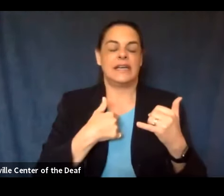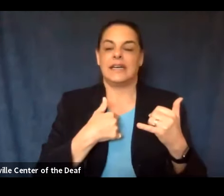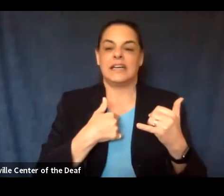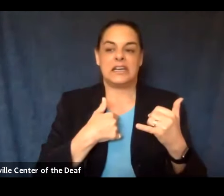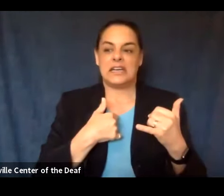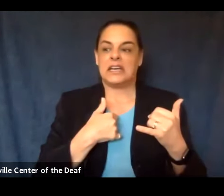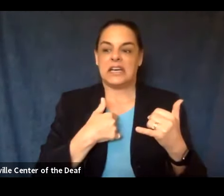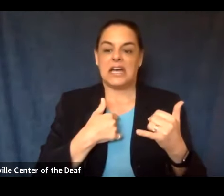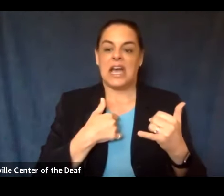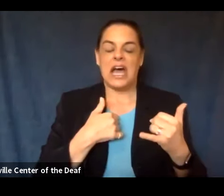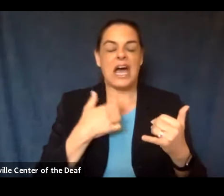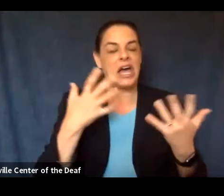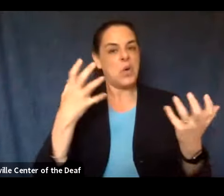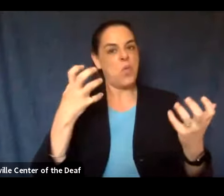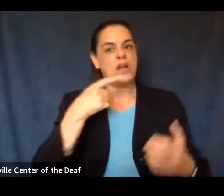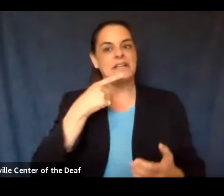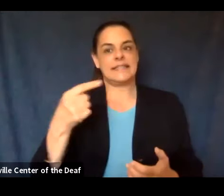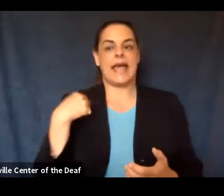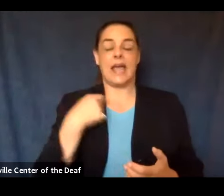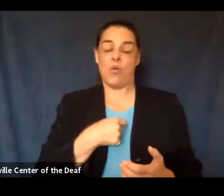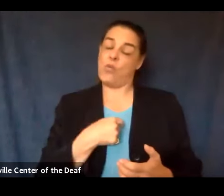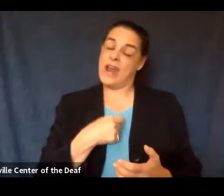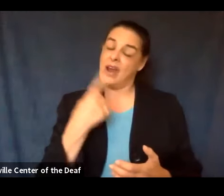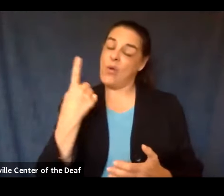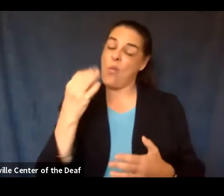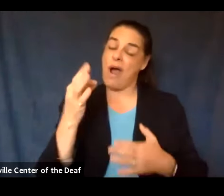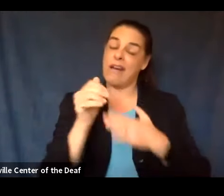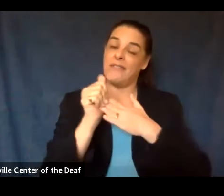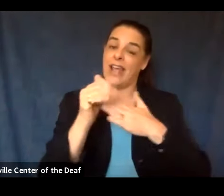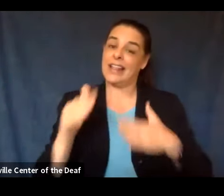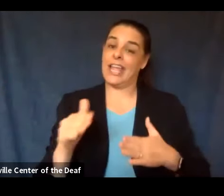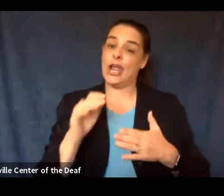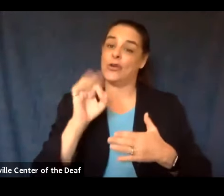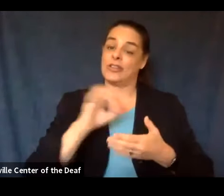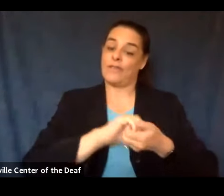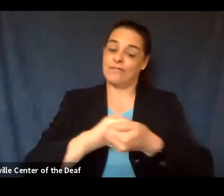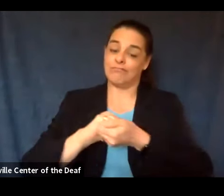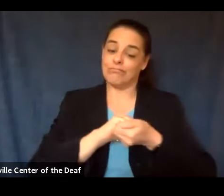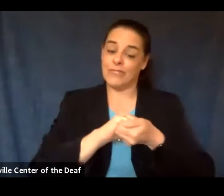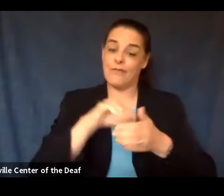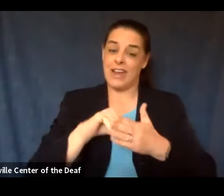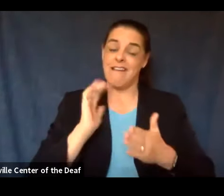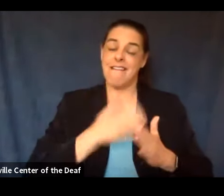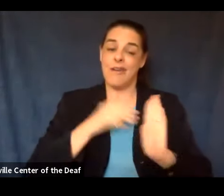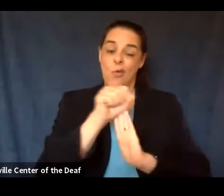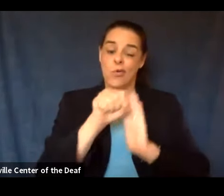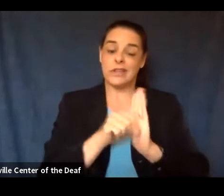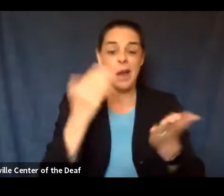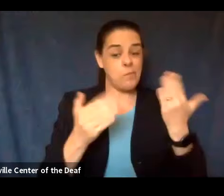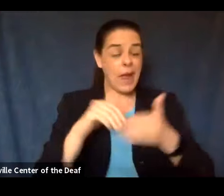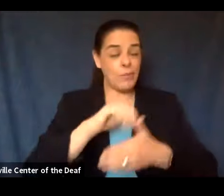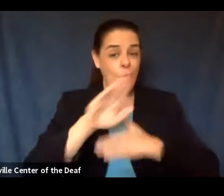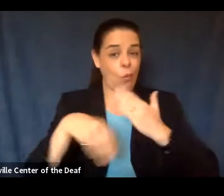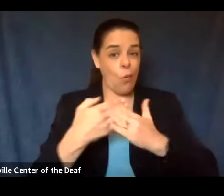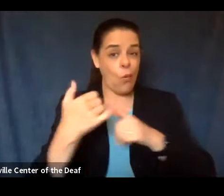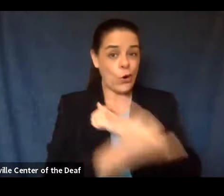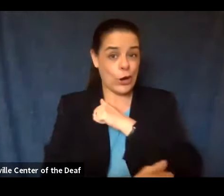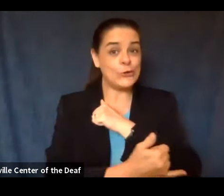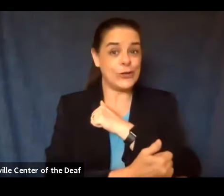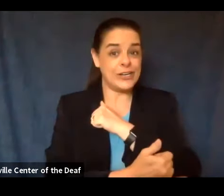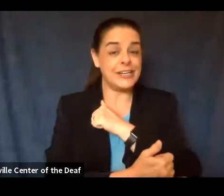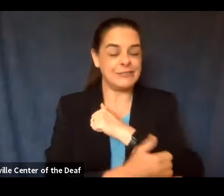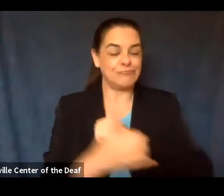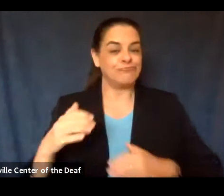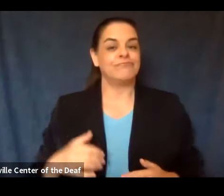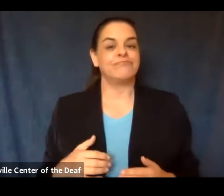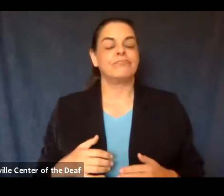that we have been among the leaders in collaboration throughout the state and maybe even in our nation. I want to give you a couple updates